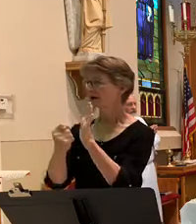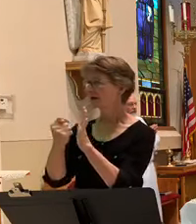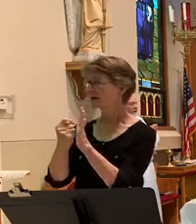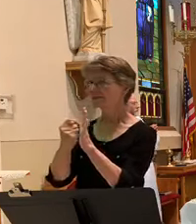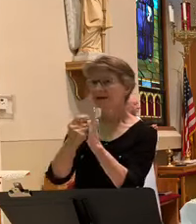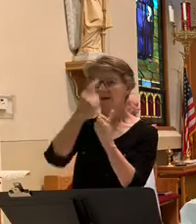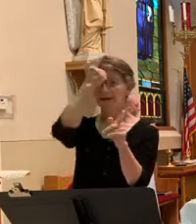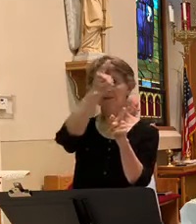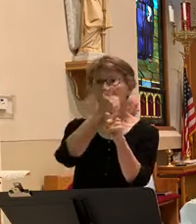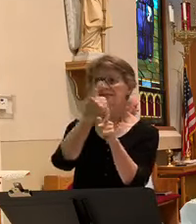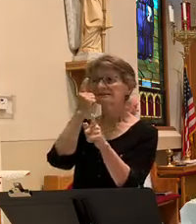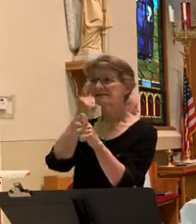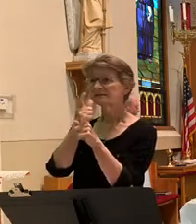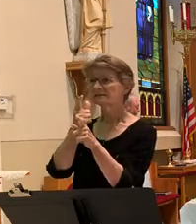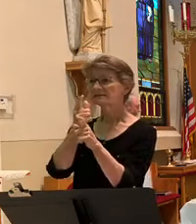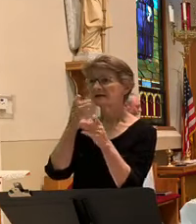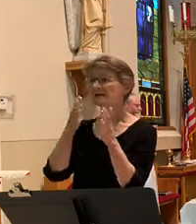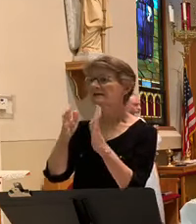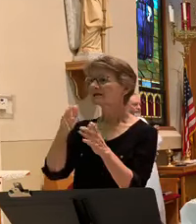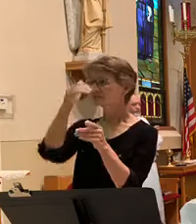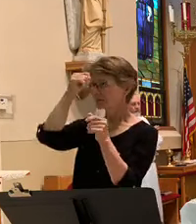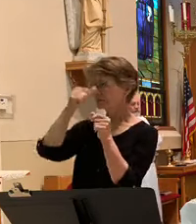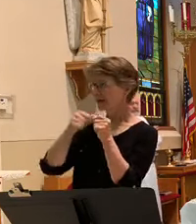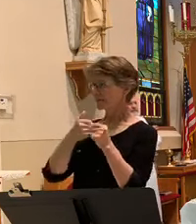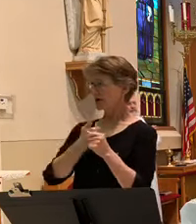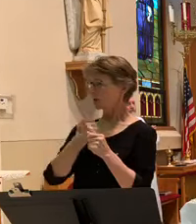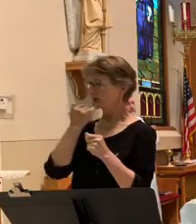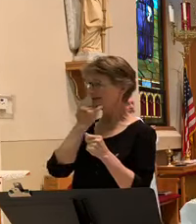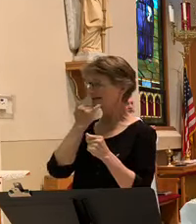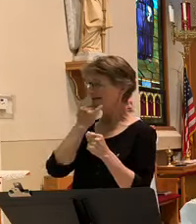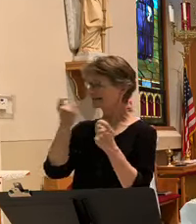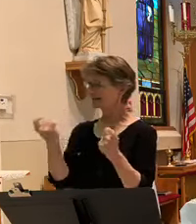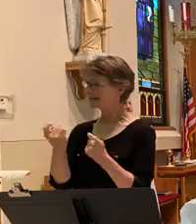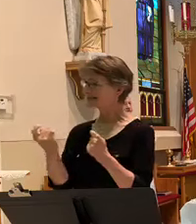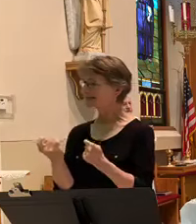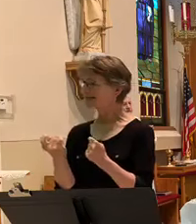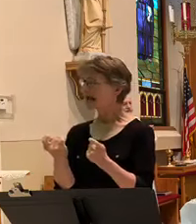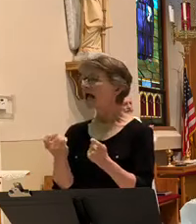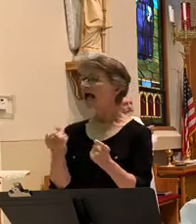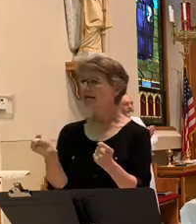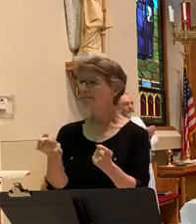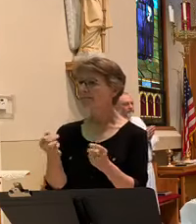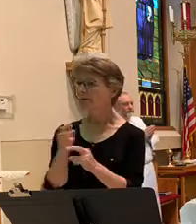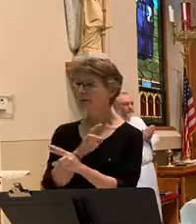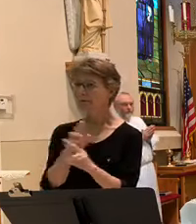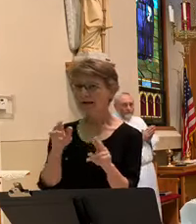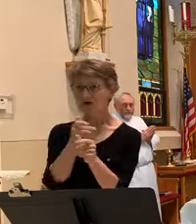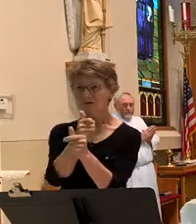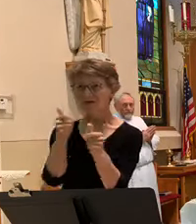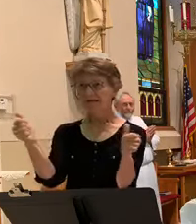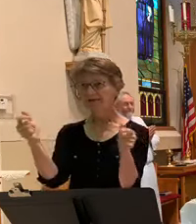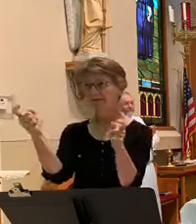Brothers and sisters, let us acknowledge our sins, and so prepare ourselves to celebrate the sacred mysteries.